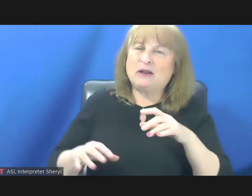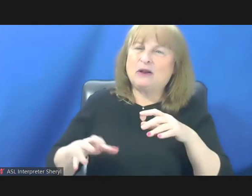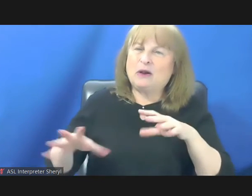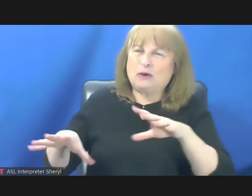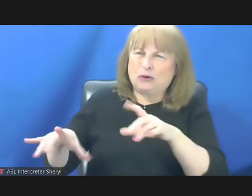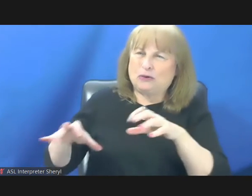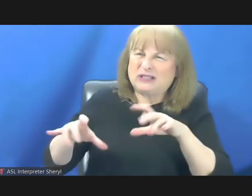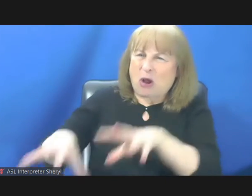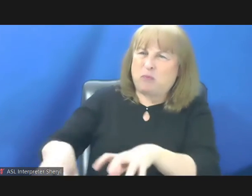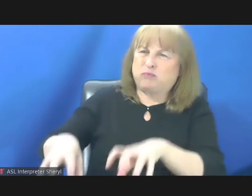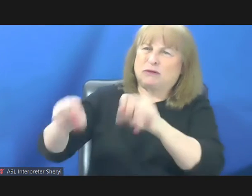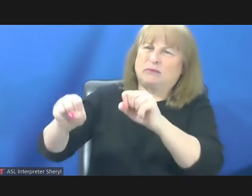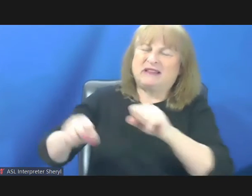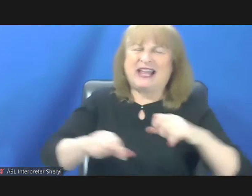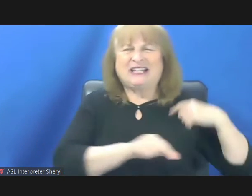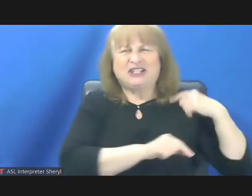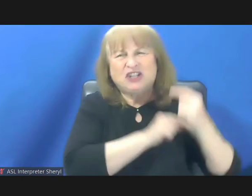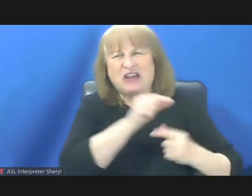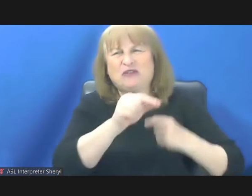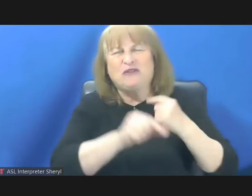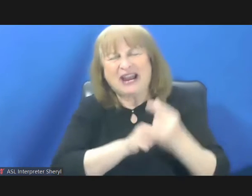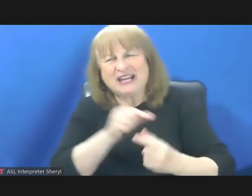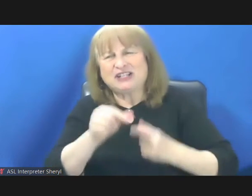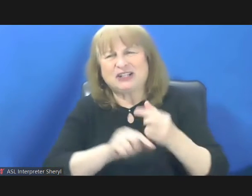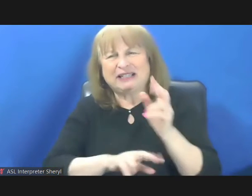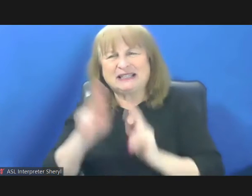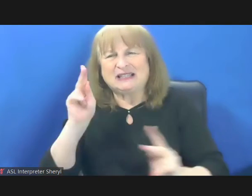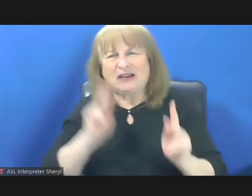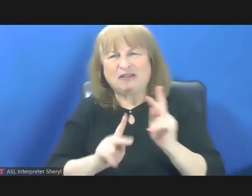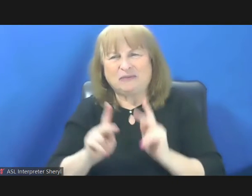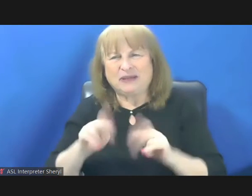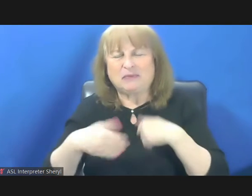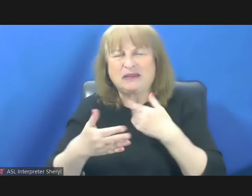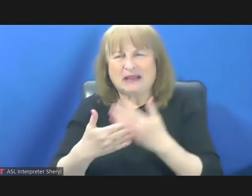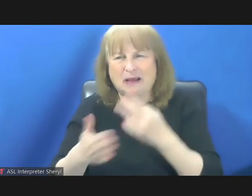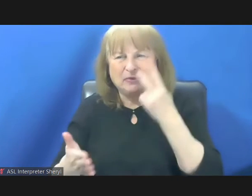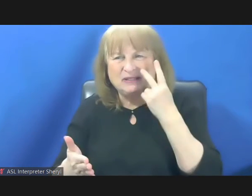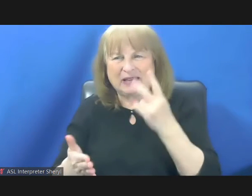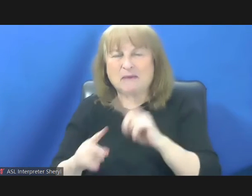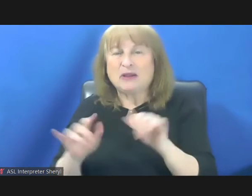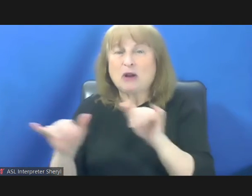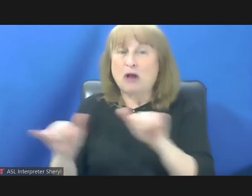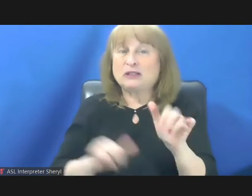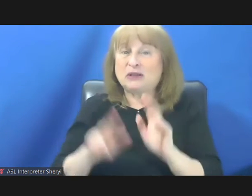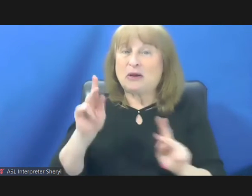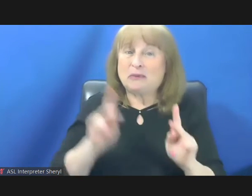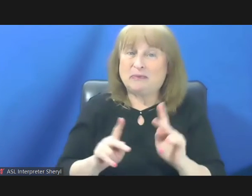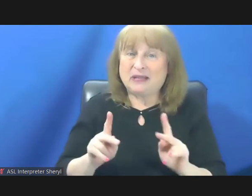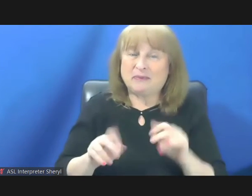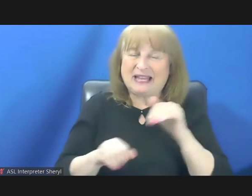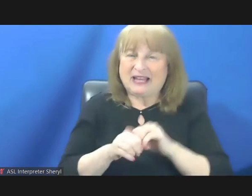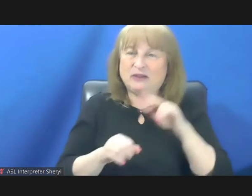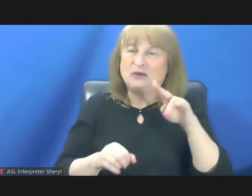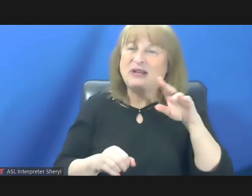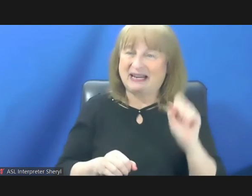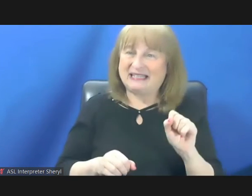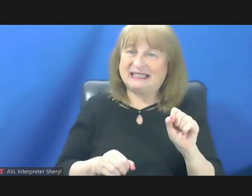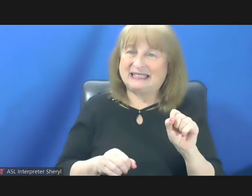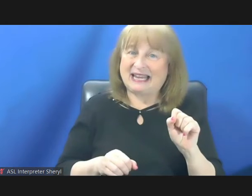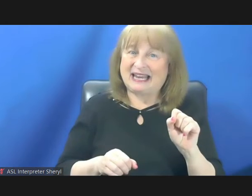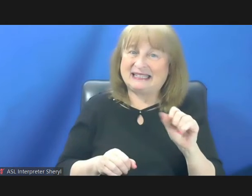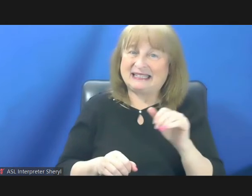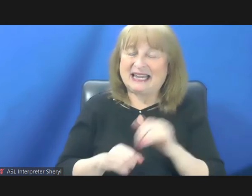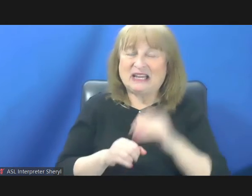across generations of people that come to see it, but also people, whether they are in the United States,